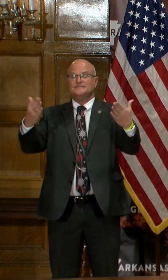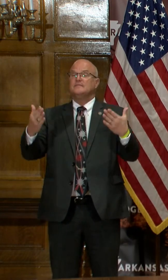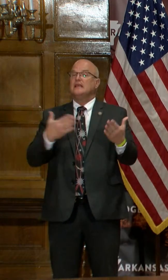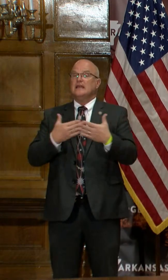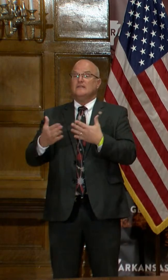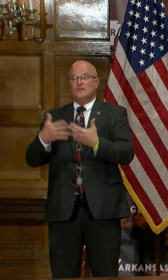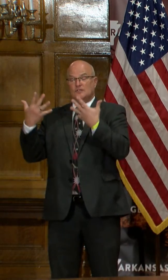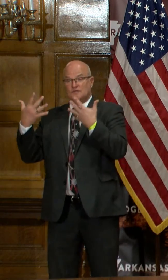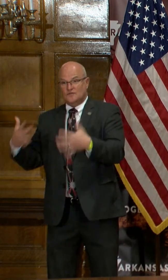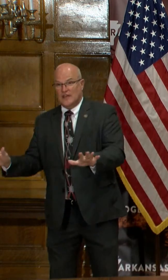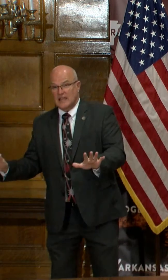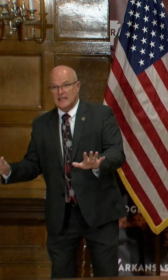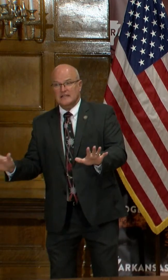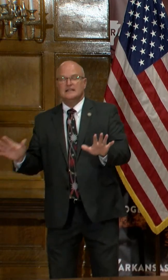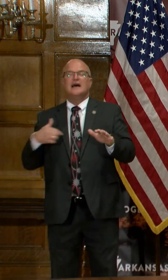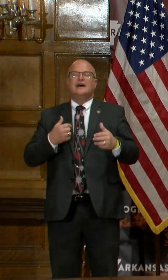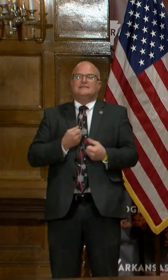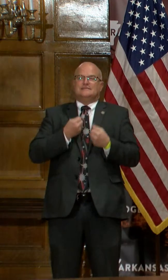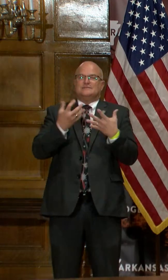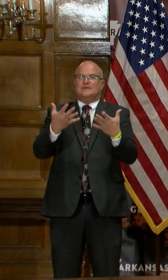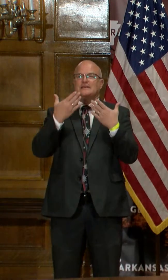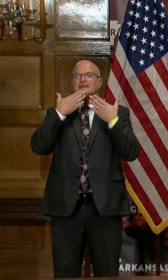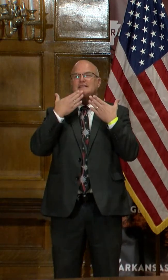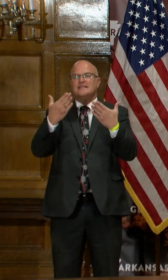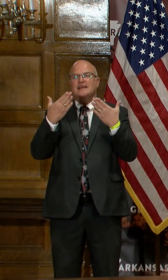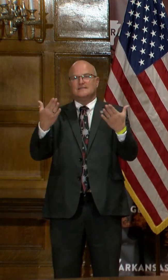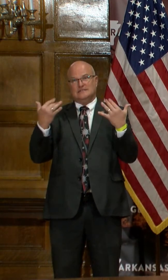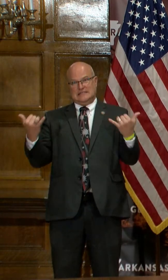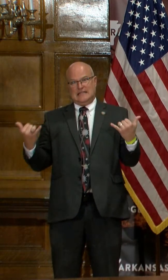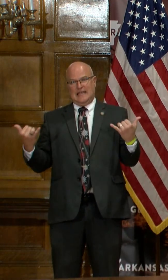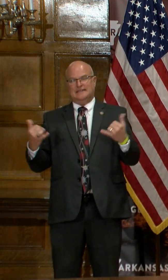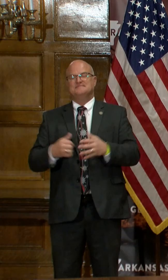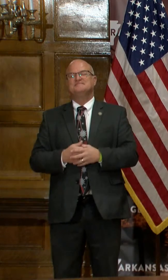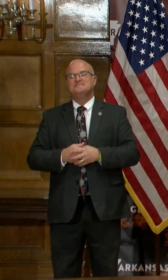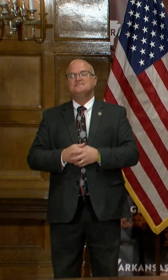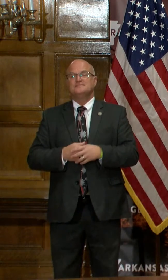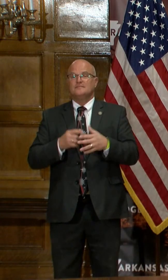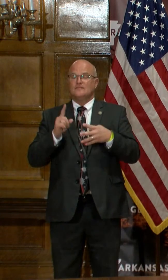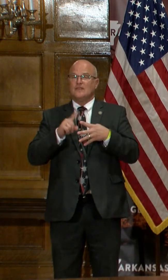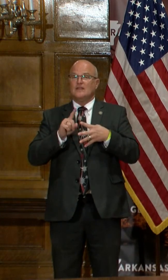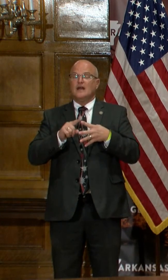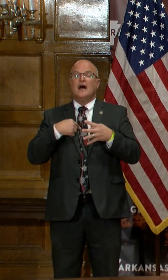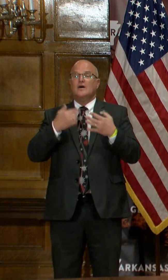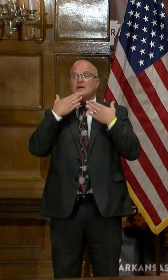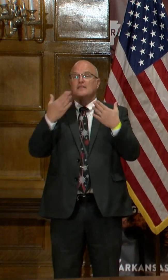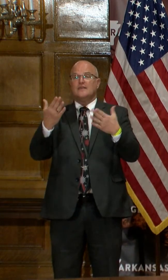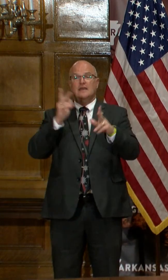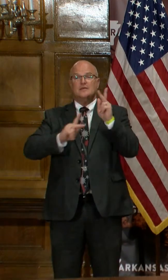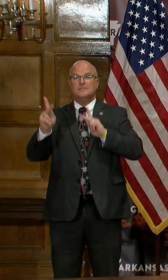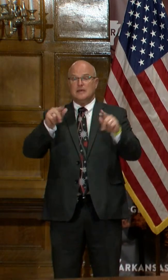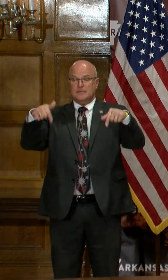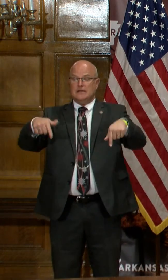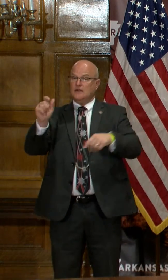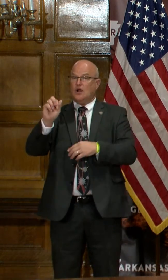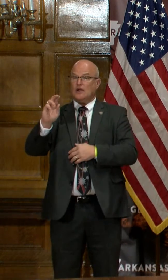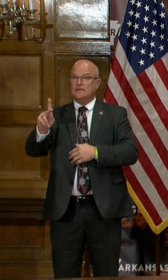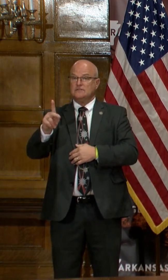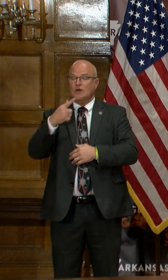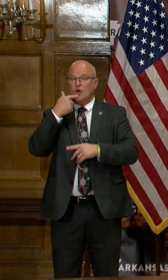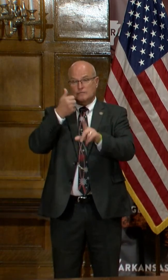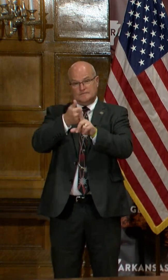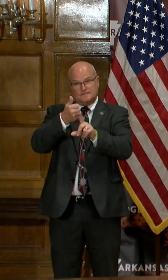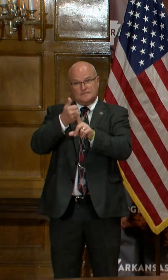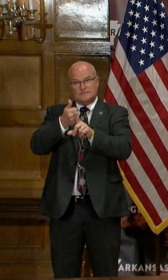it's over, I still want to express thanks for a couple of things today. First of all, I want to thank everyone in Arkansas who